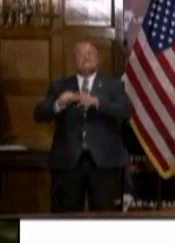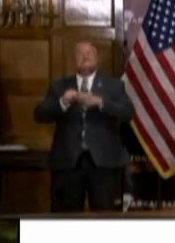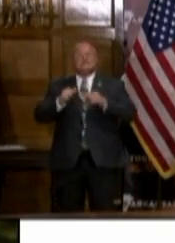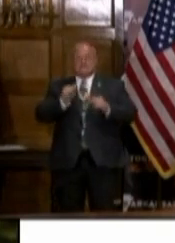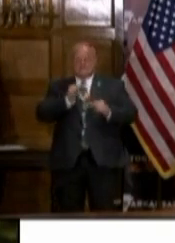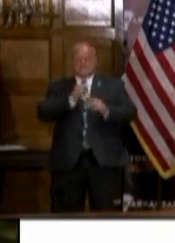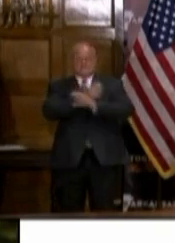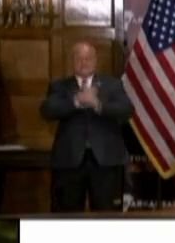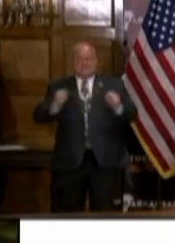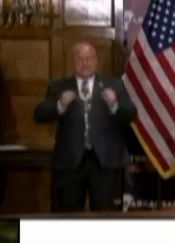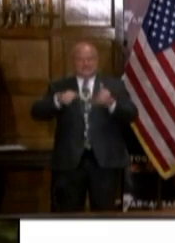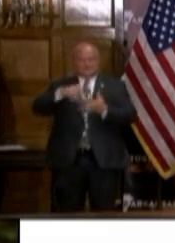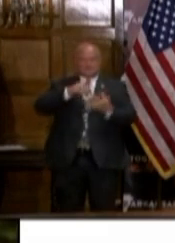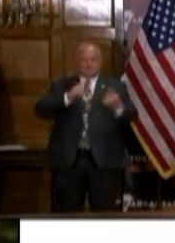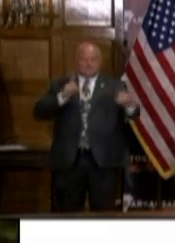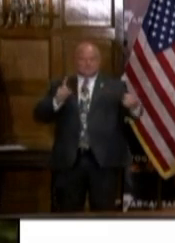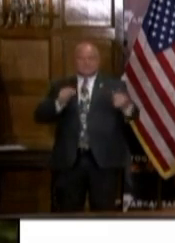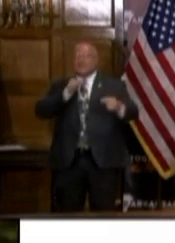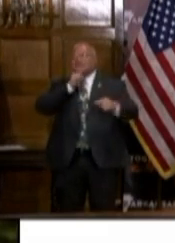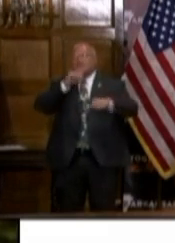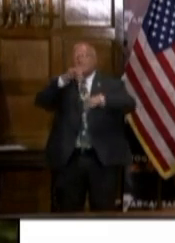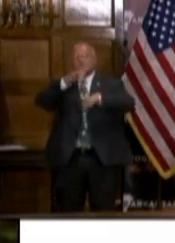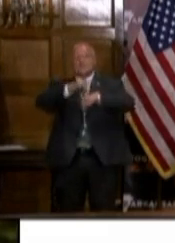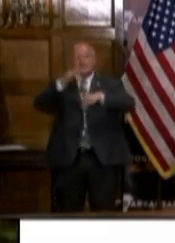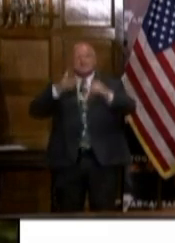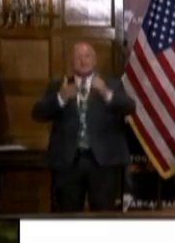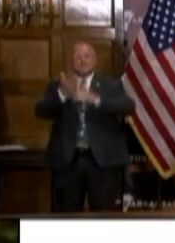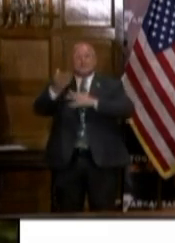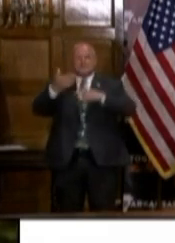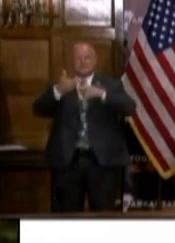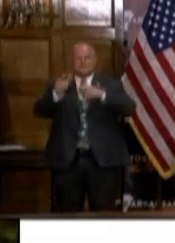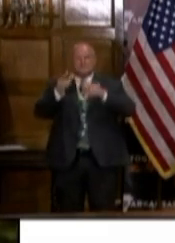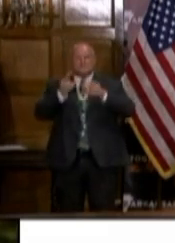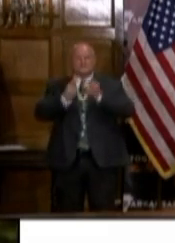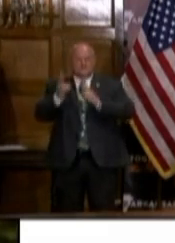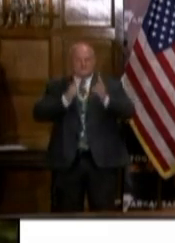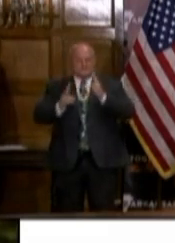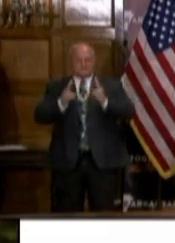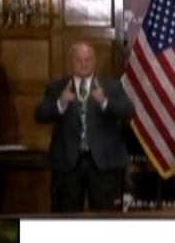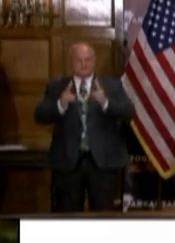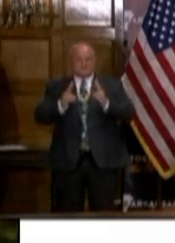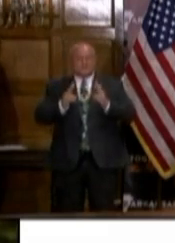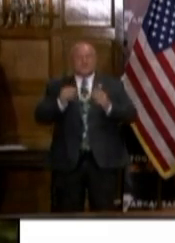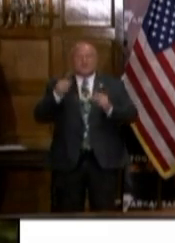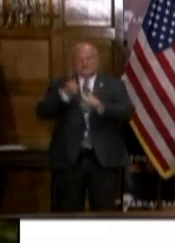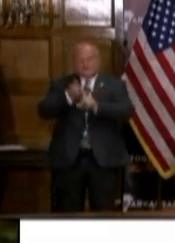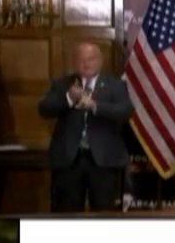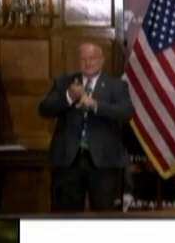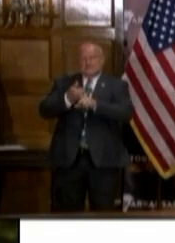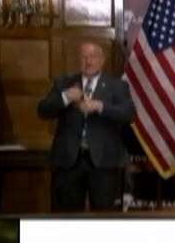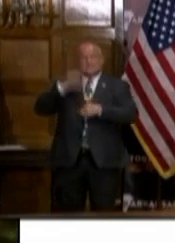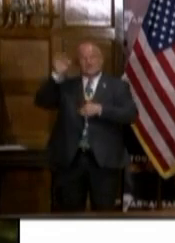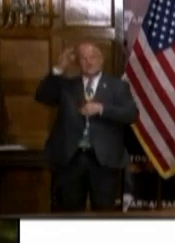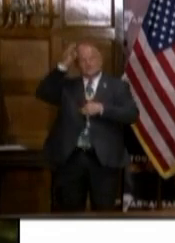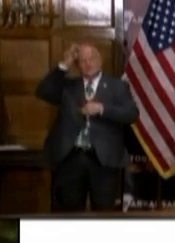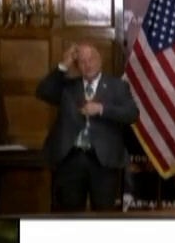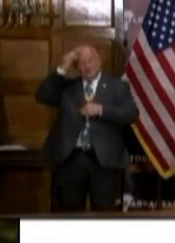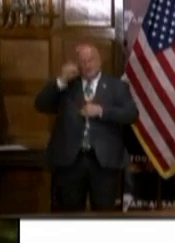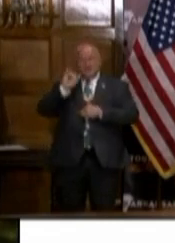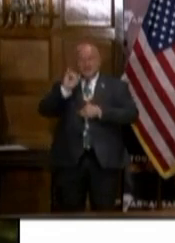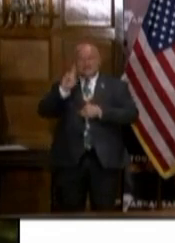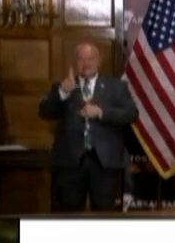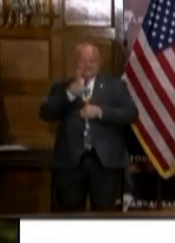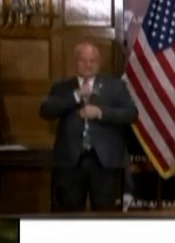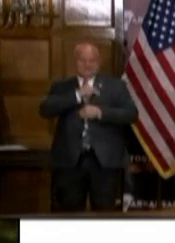distancing and a no-touch experience throughout the brief visit. Census takers will have a federal government-issued